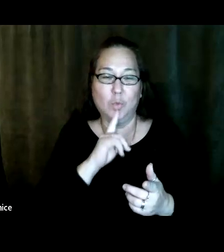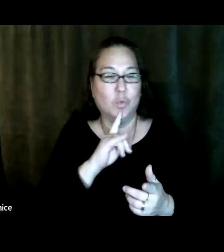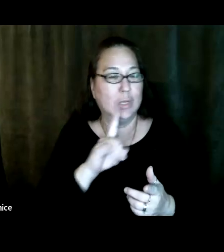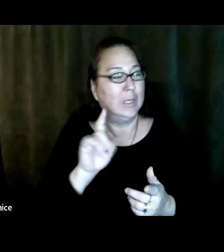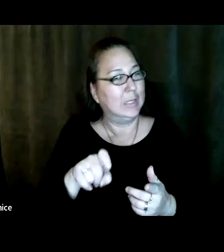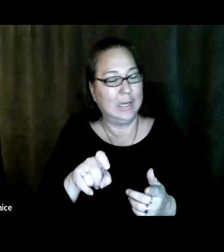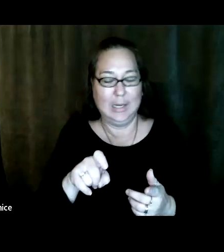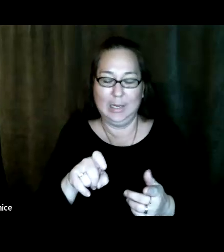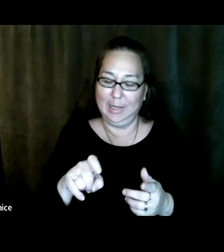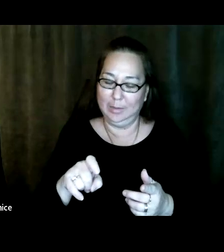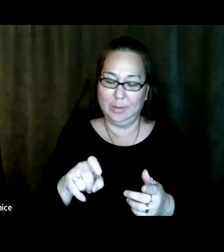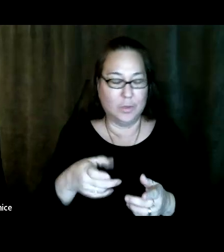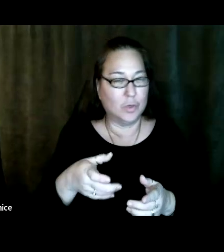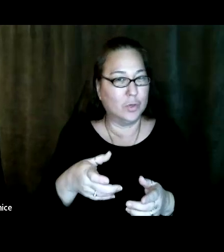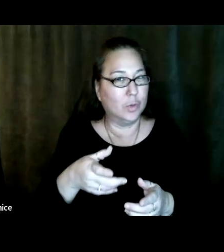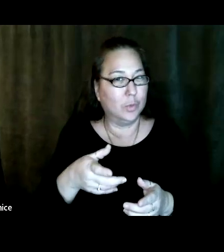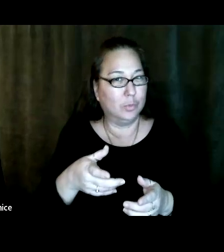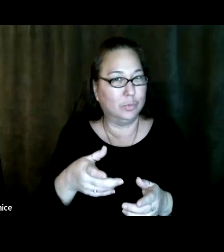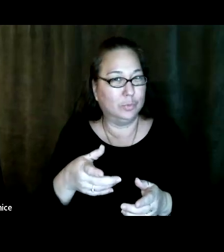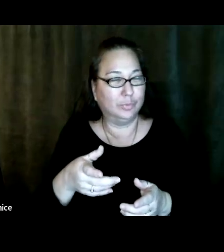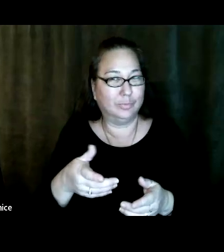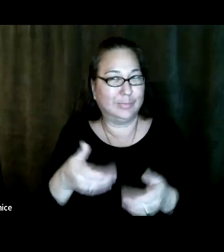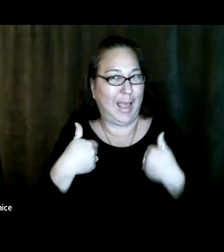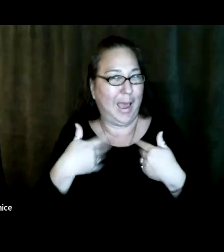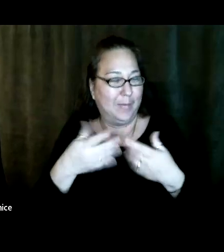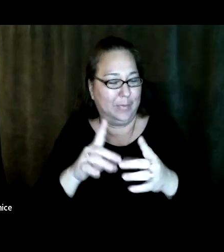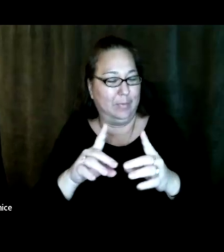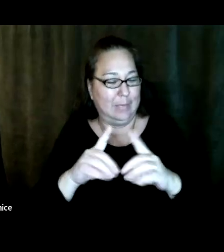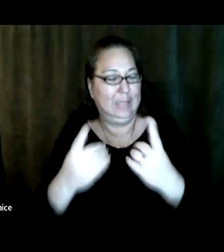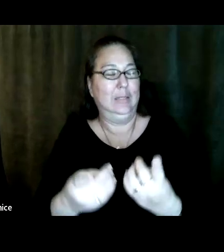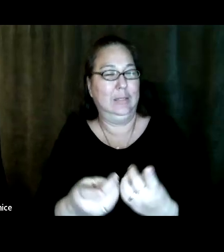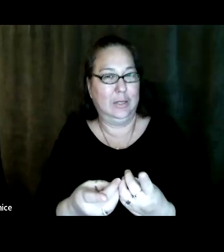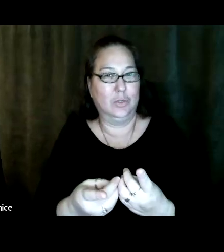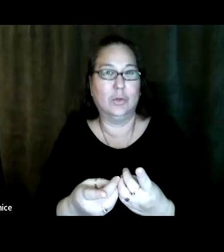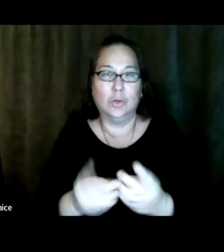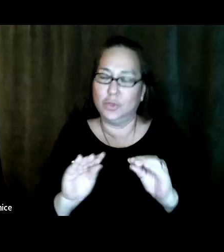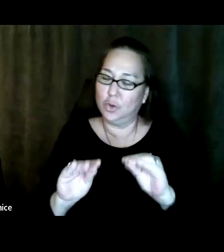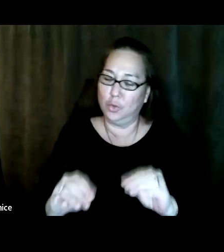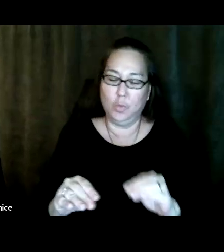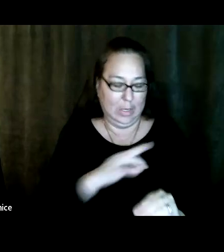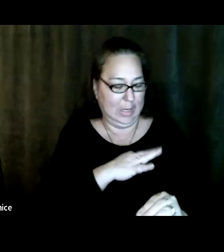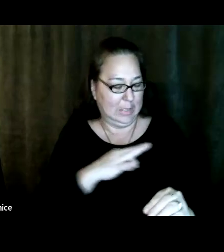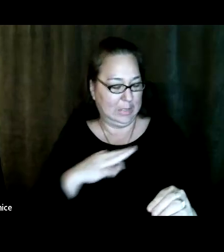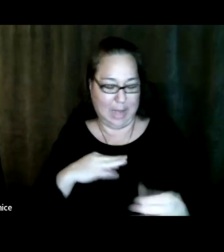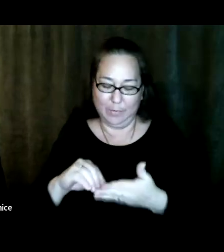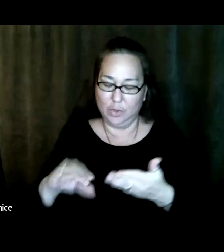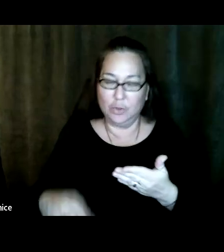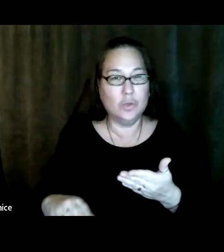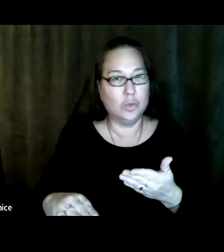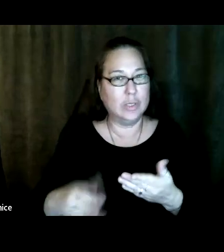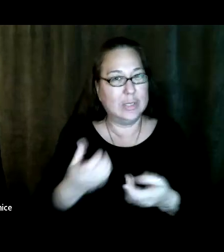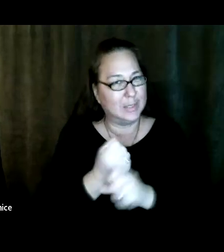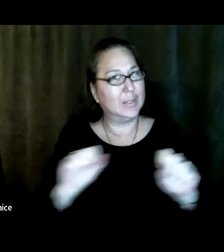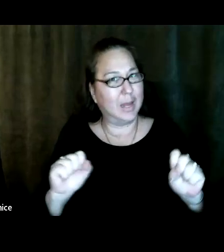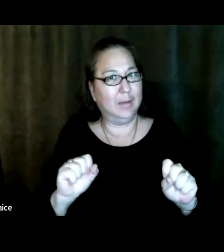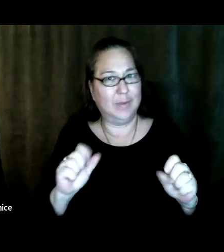heightened priority of the safety of both students and staff. I love my school,